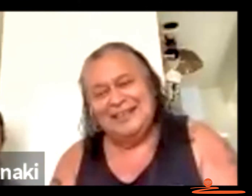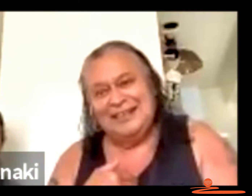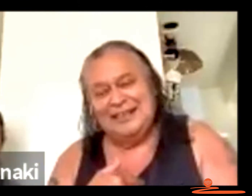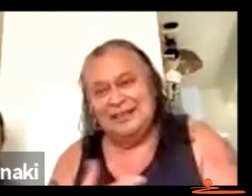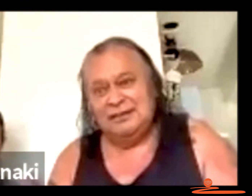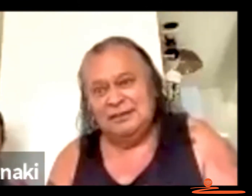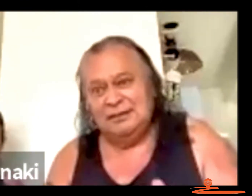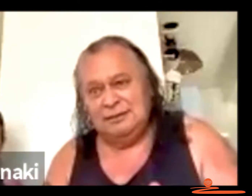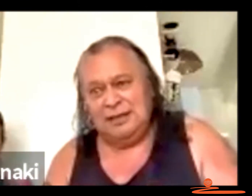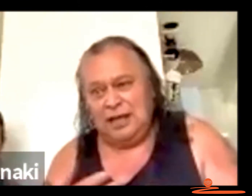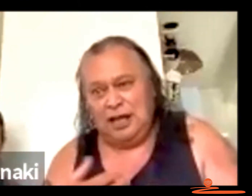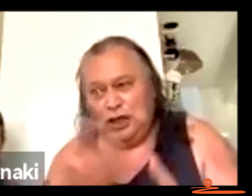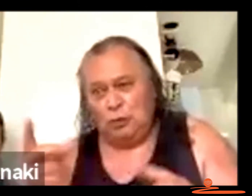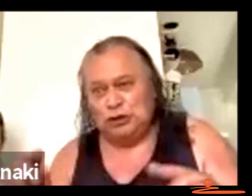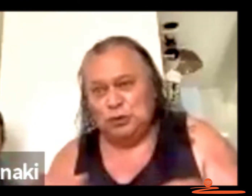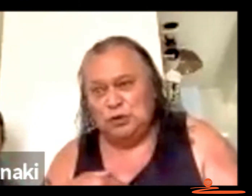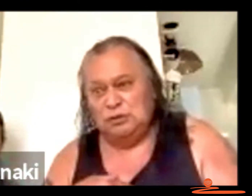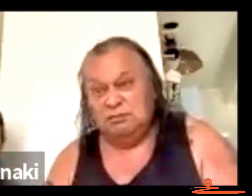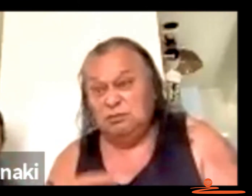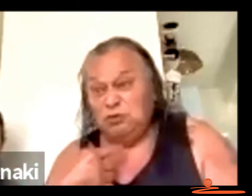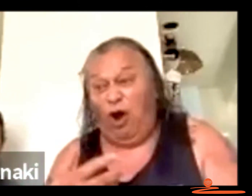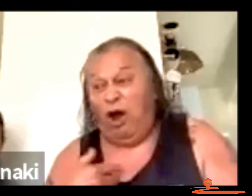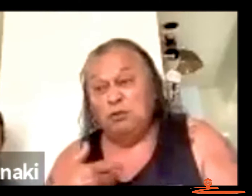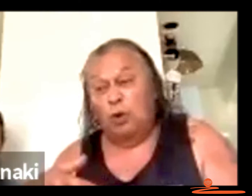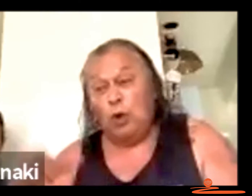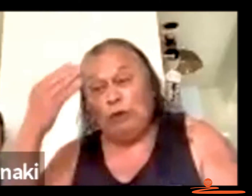jab. So